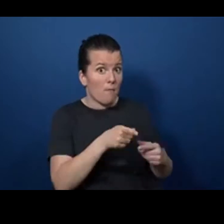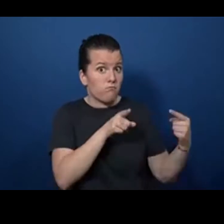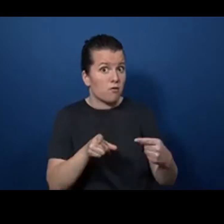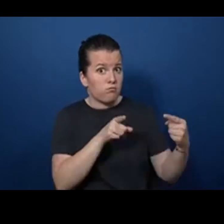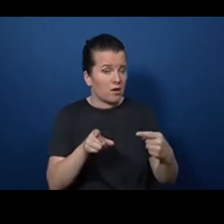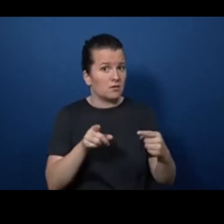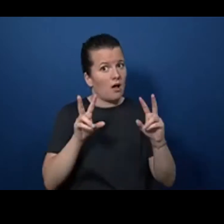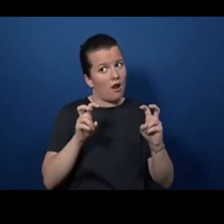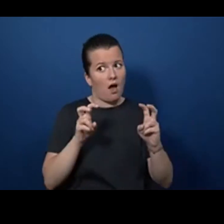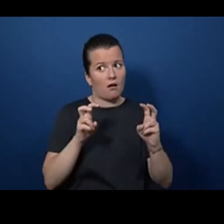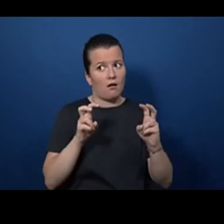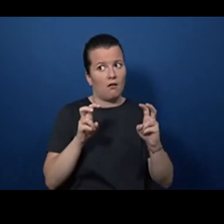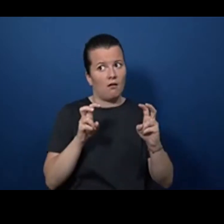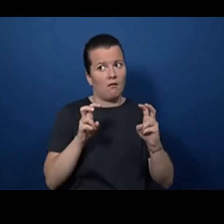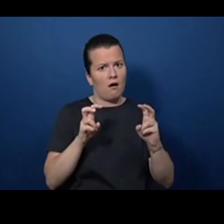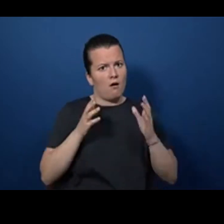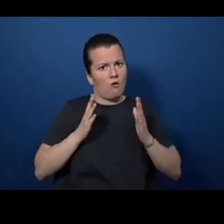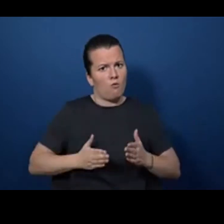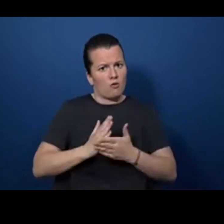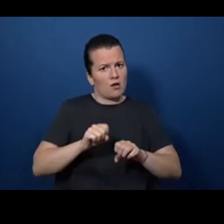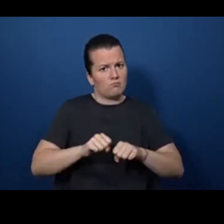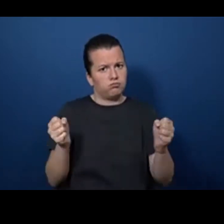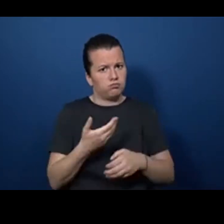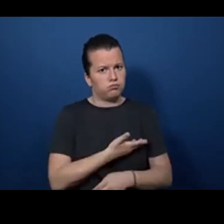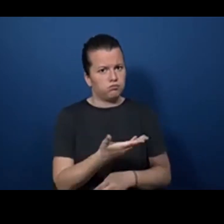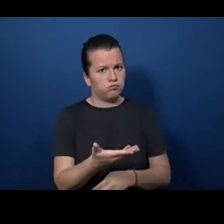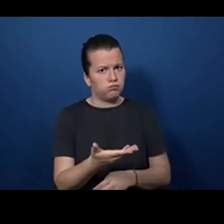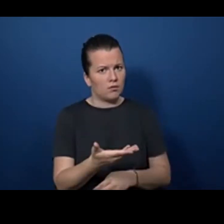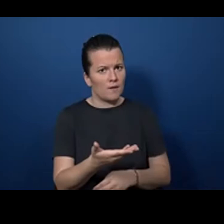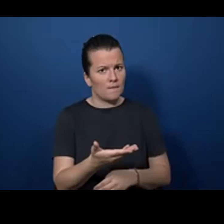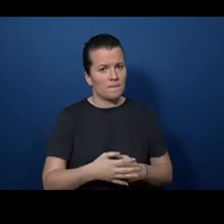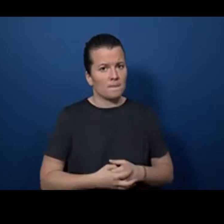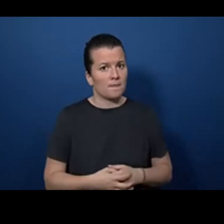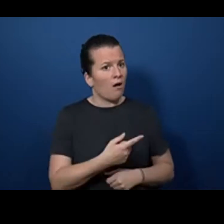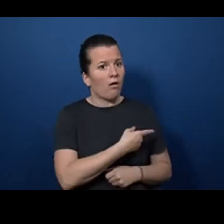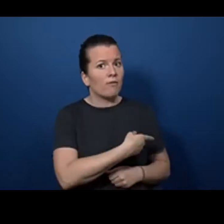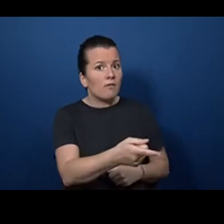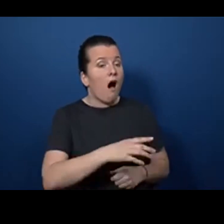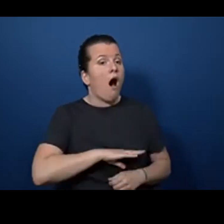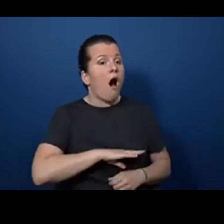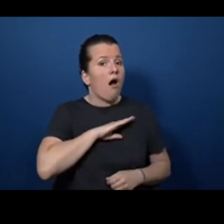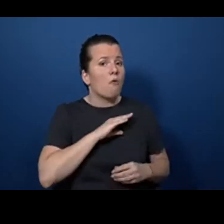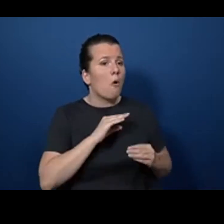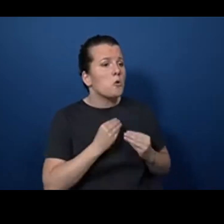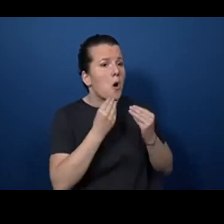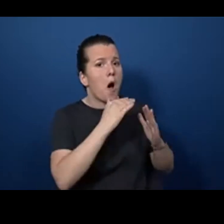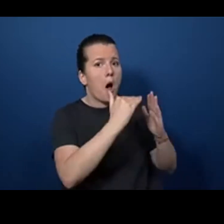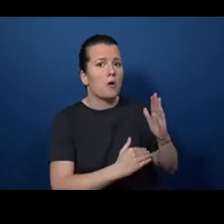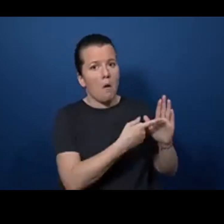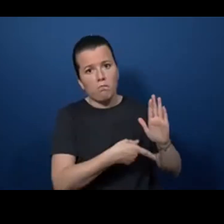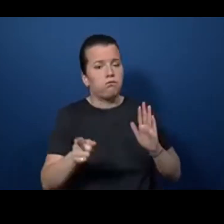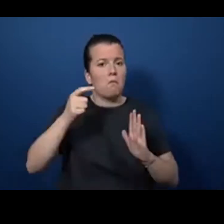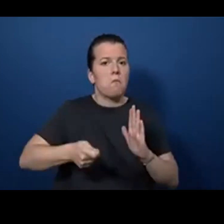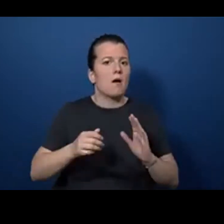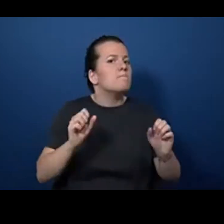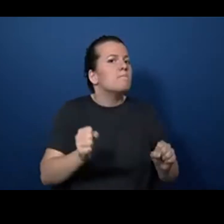the persons who do this cannot be accused of crimes because of their age. That being said, I'd also like to point